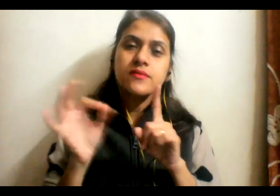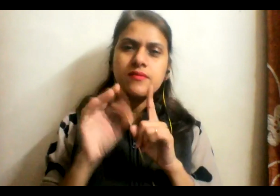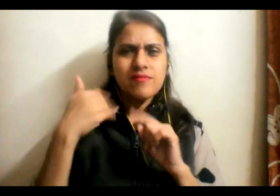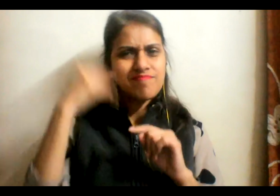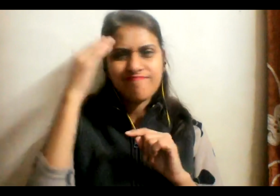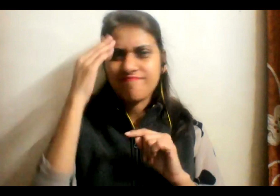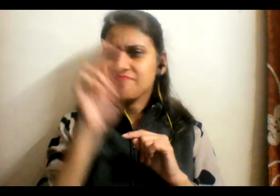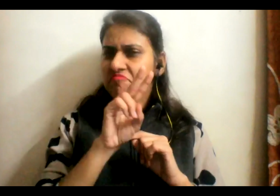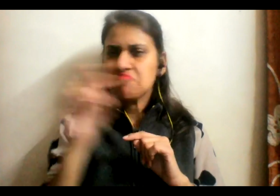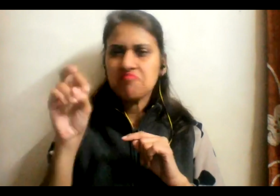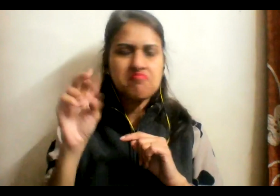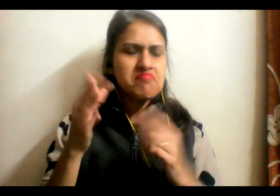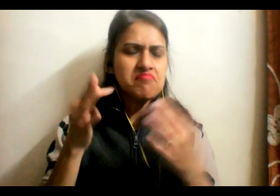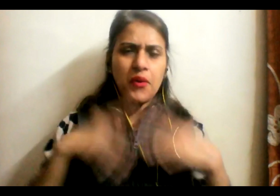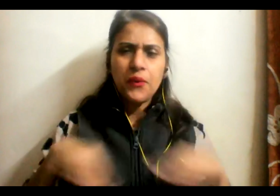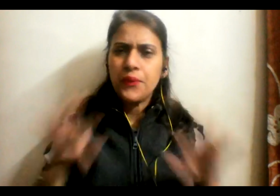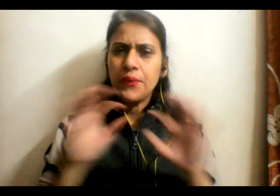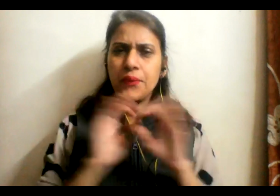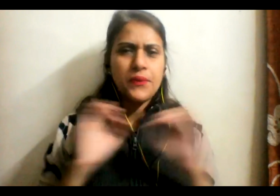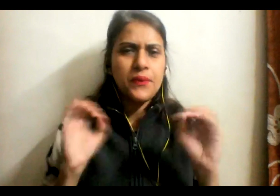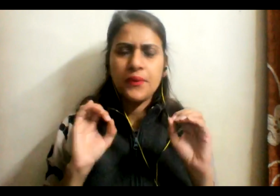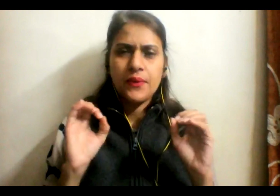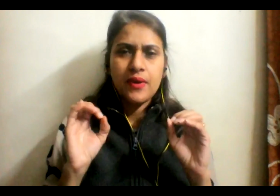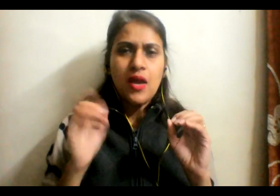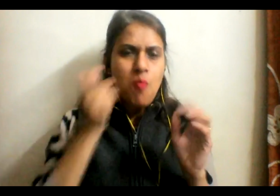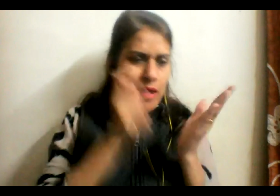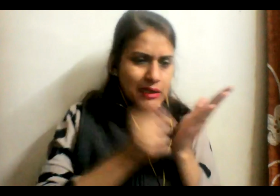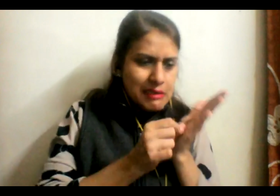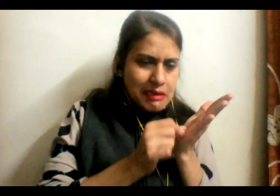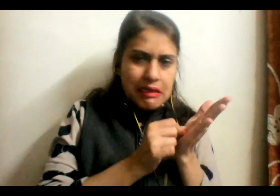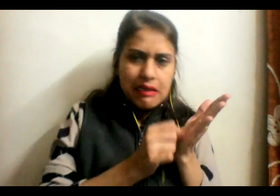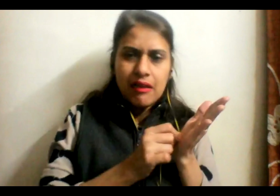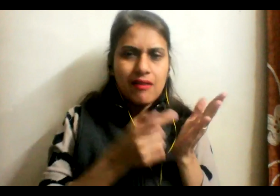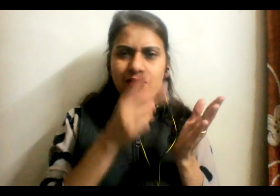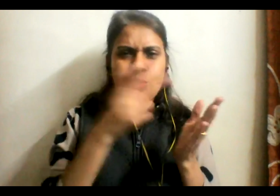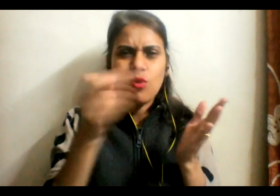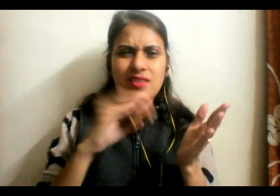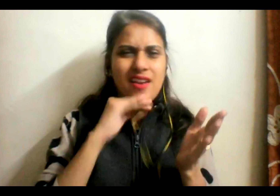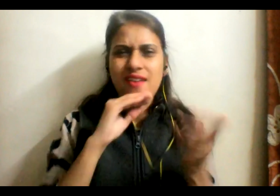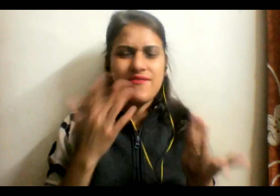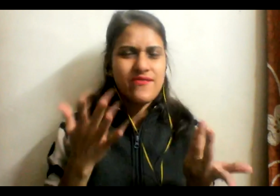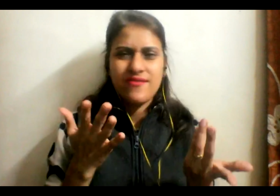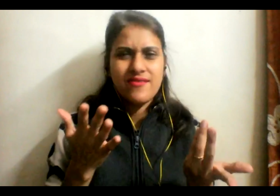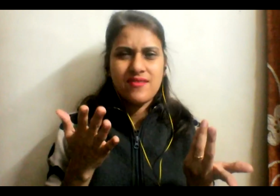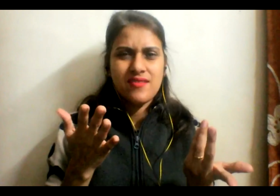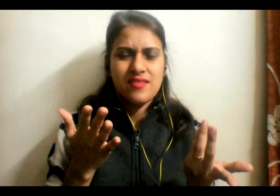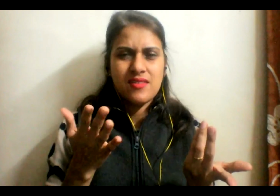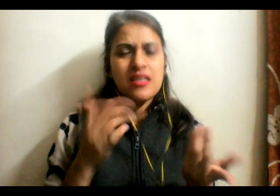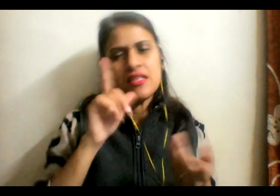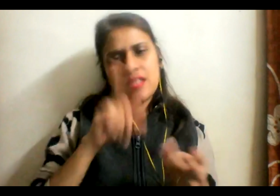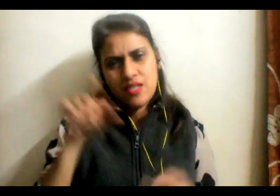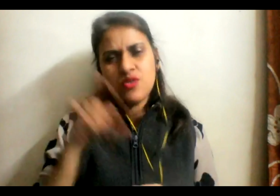rupees mein kisi ka kuch nahi hota hai. You can't even recharge your mobile phone in that money. So it is such a pittance.